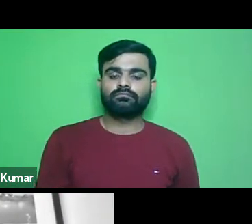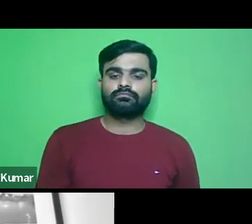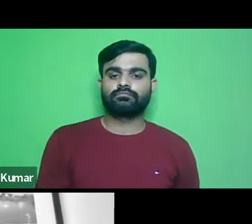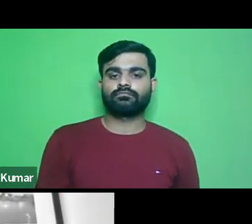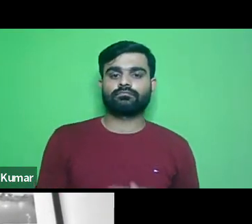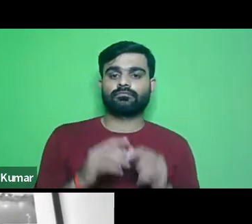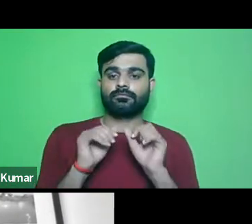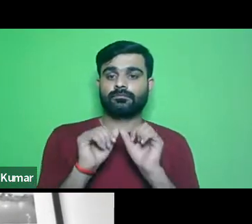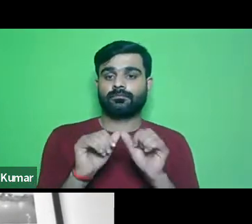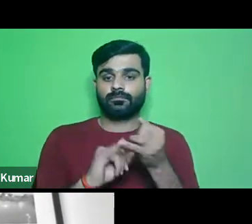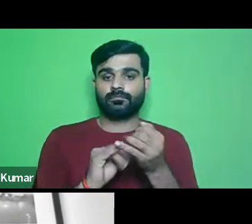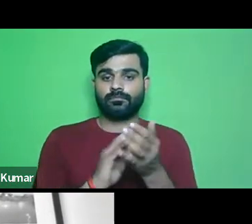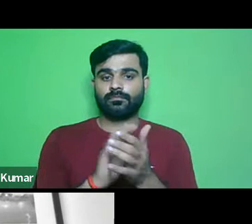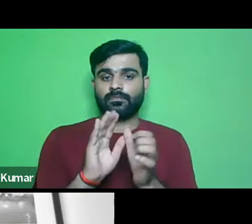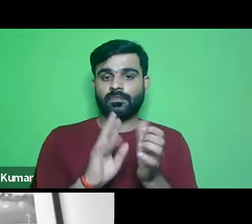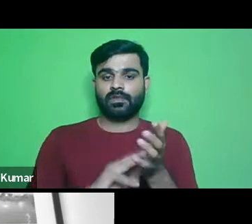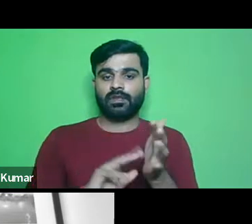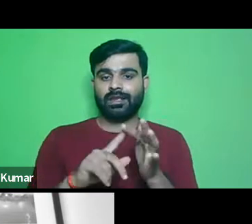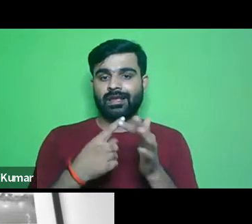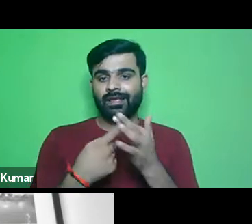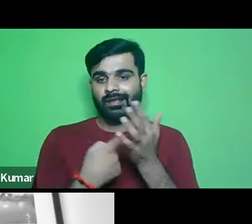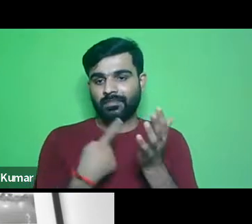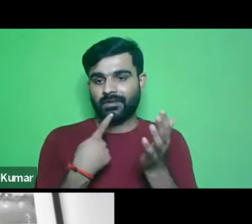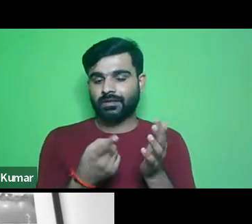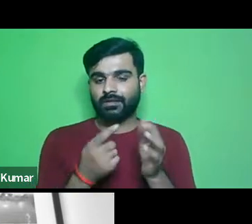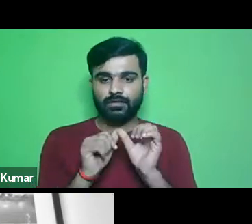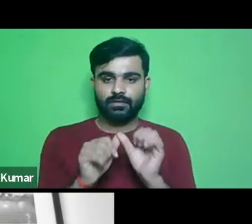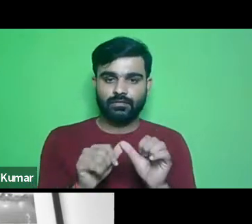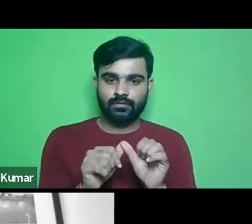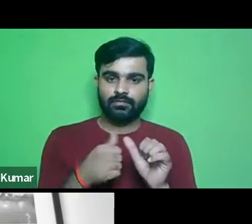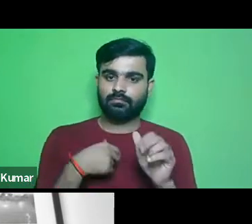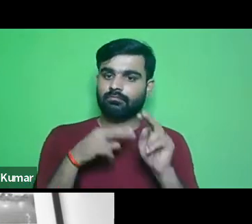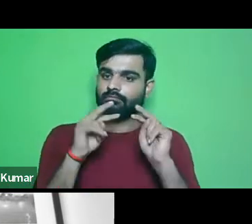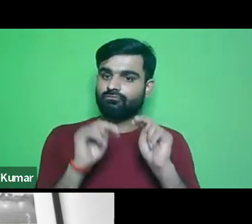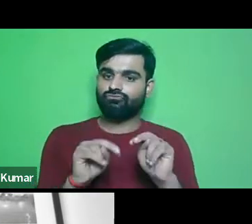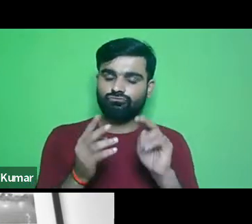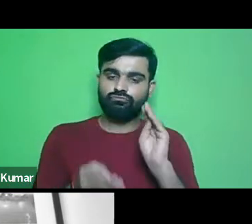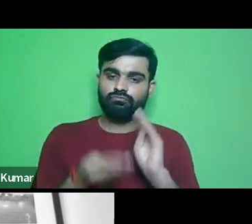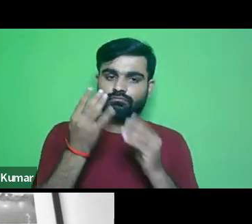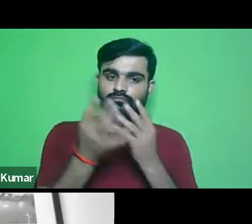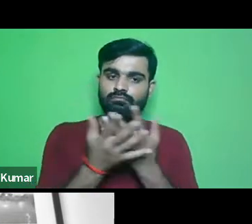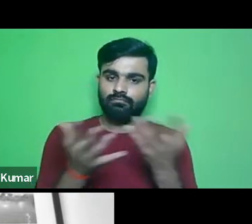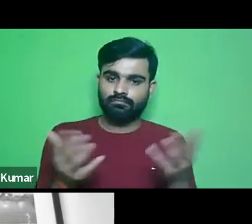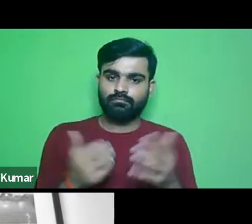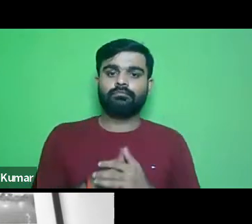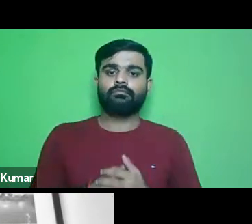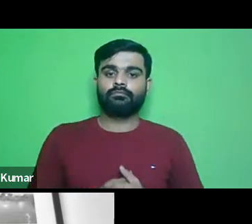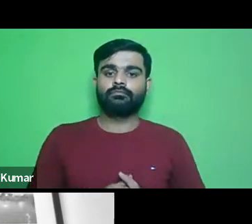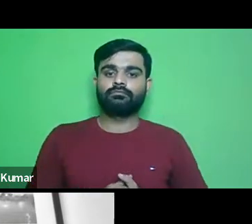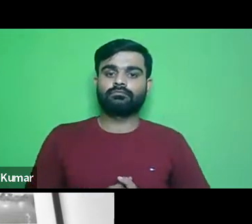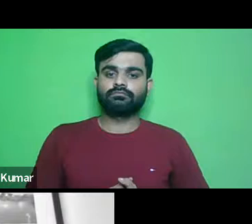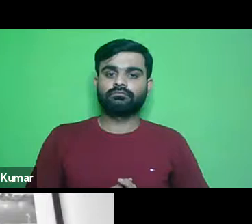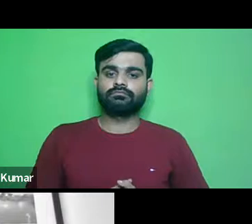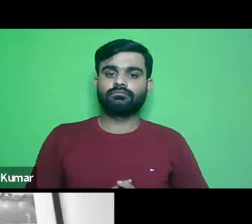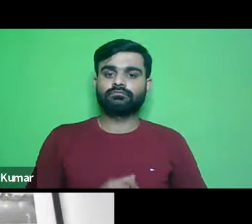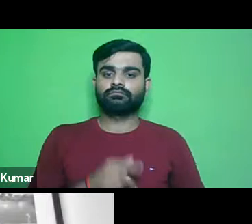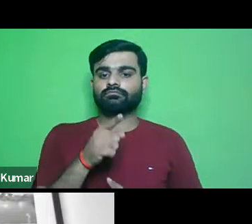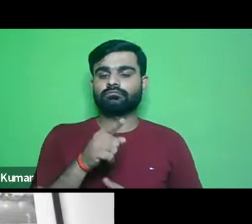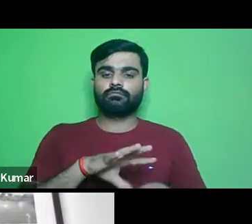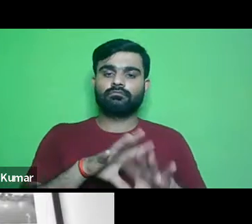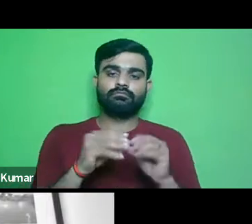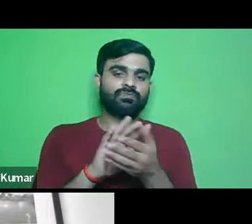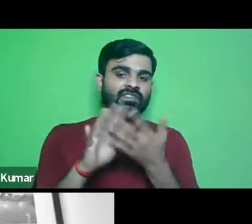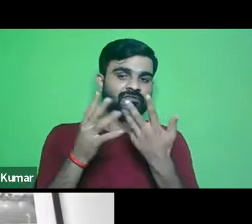To answer Samir, if it is really prudent to prohibit, I think it's already